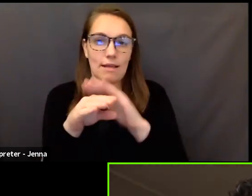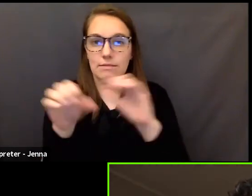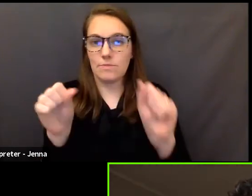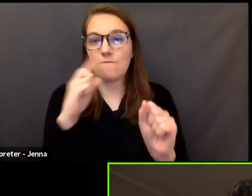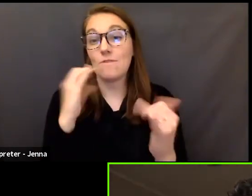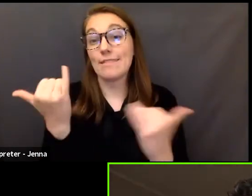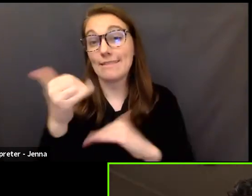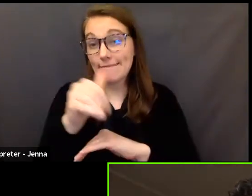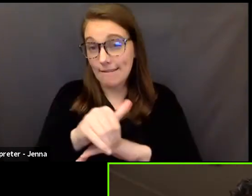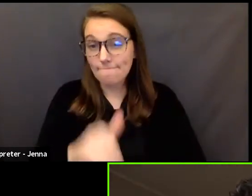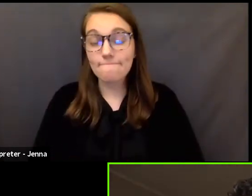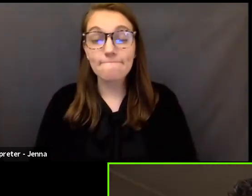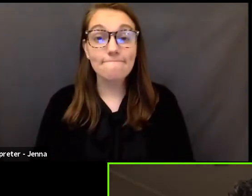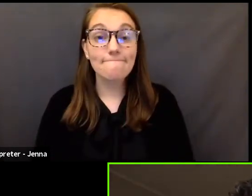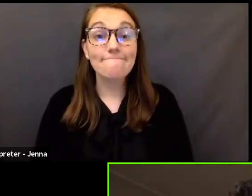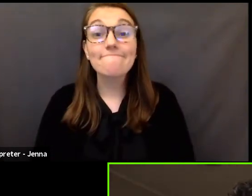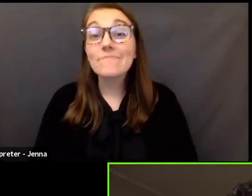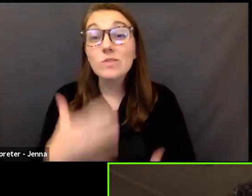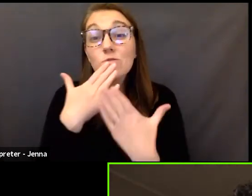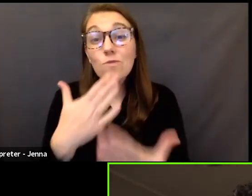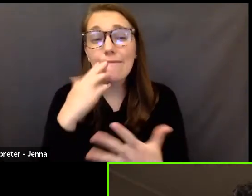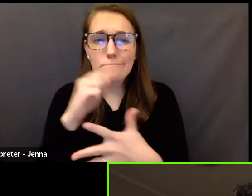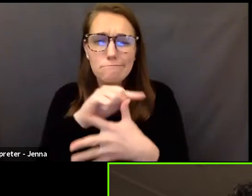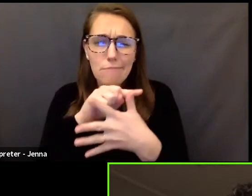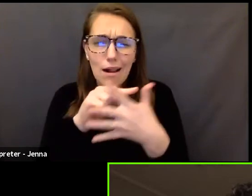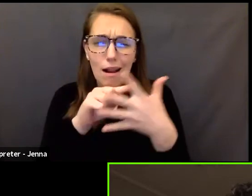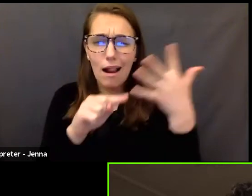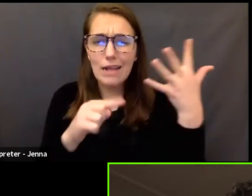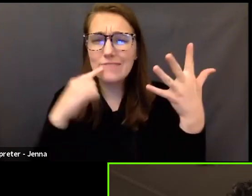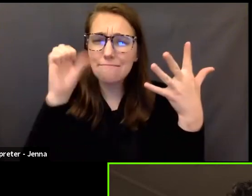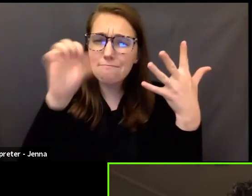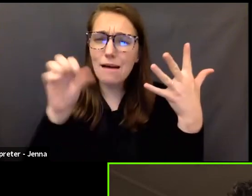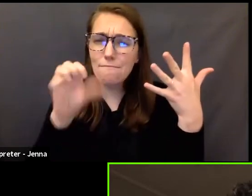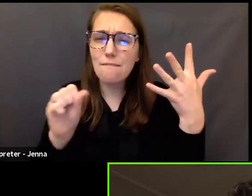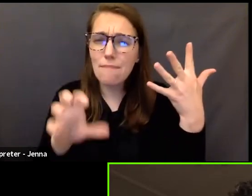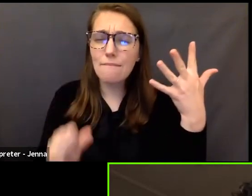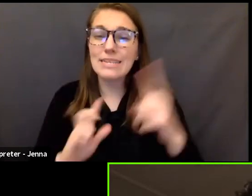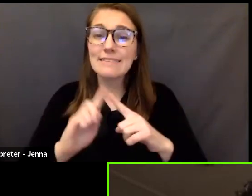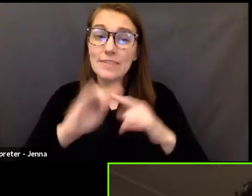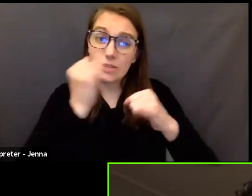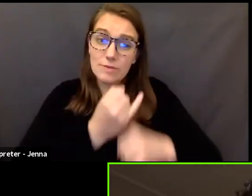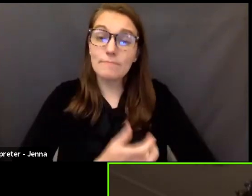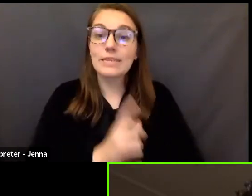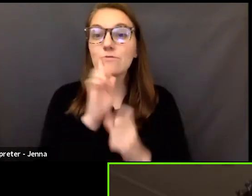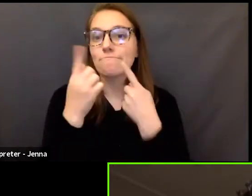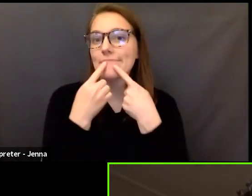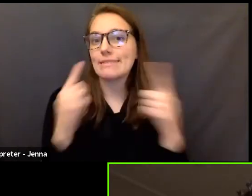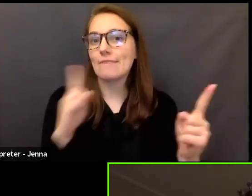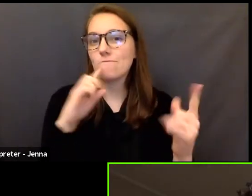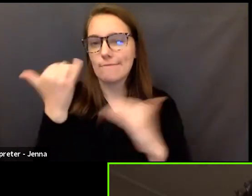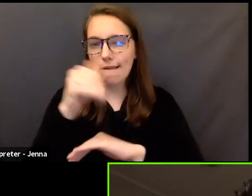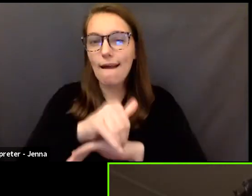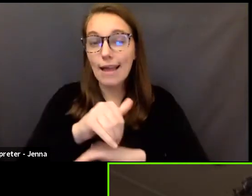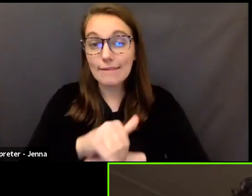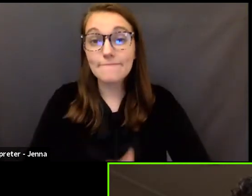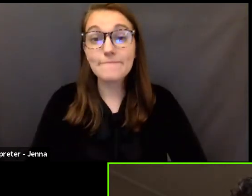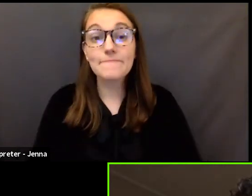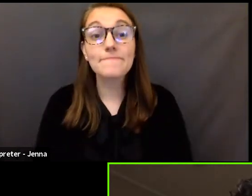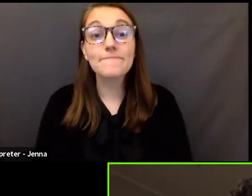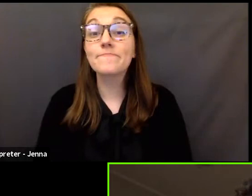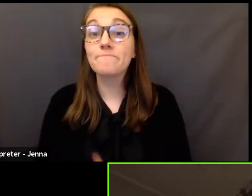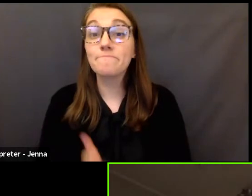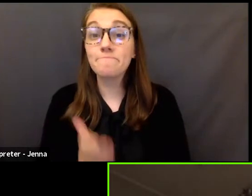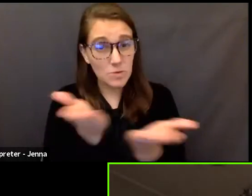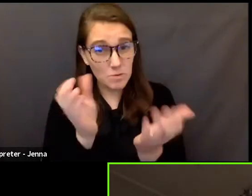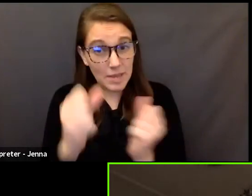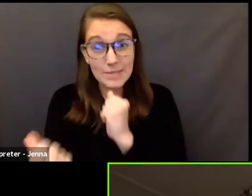this evening's event. I'm grateful for these many institutions that have helped ensure the success of today's event. Now you too can help